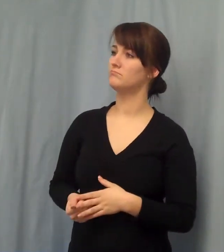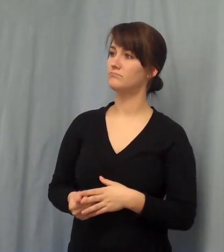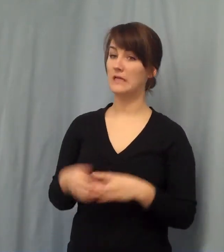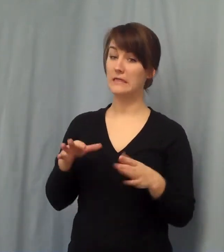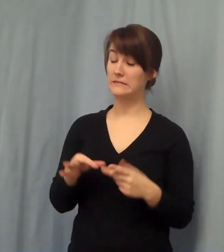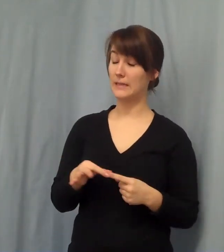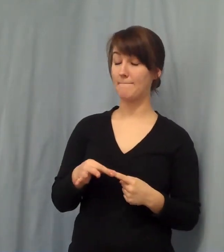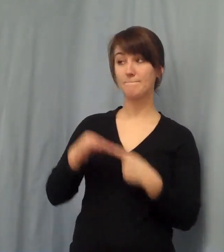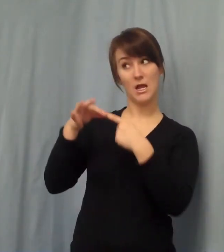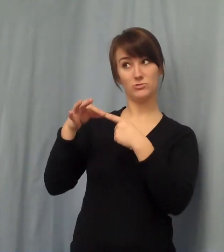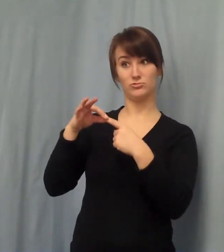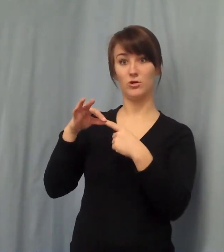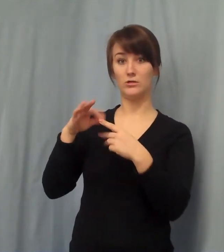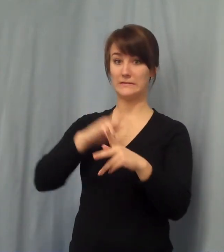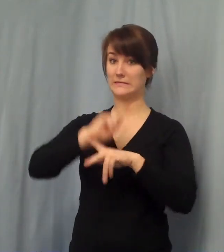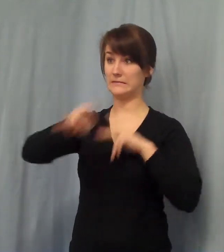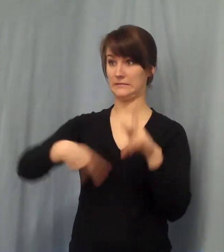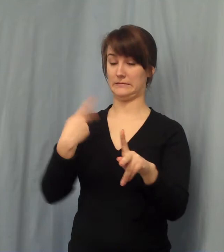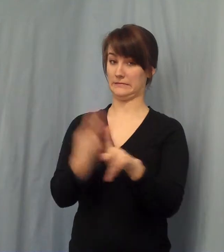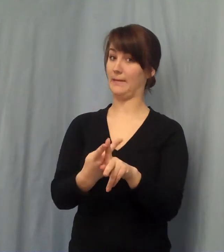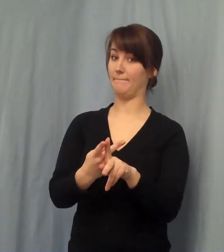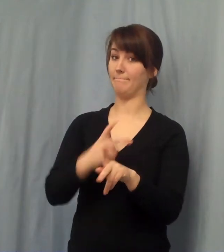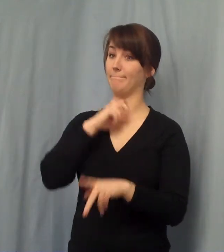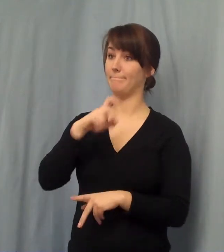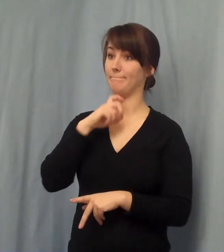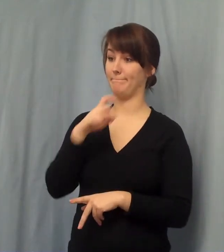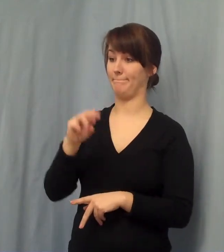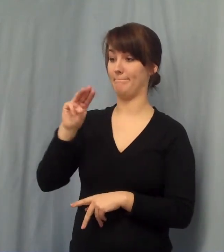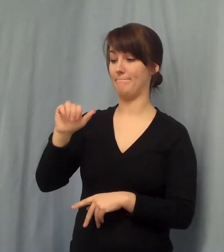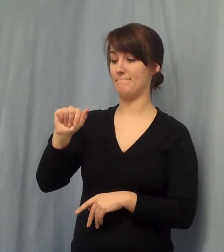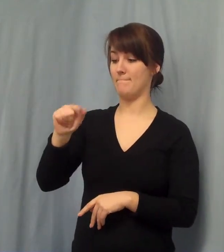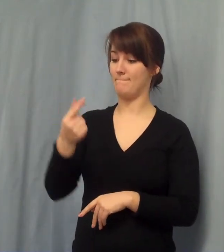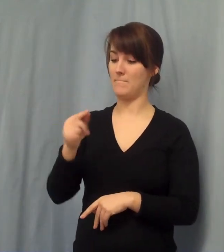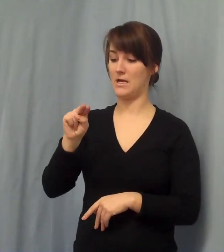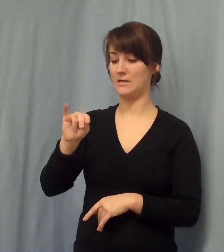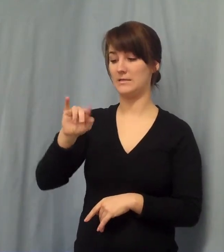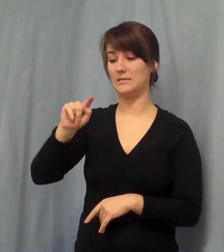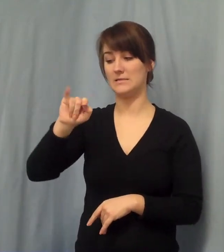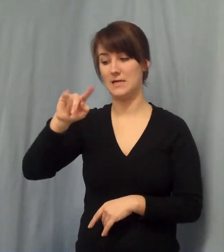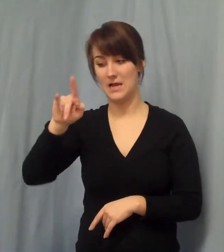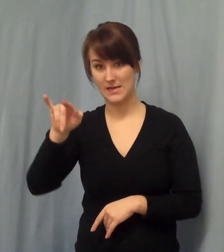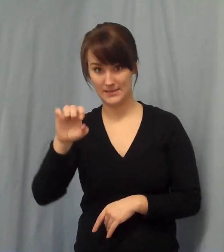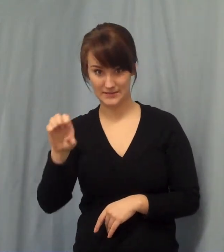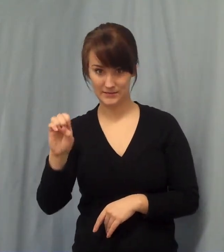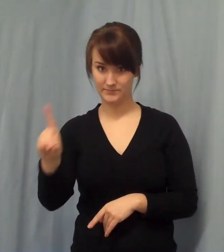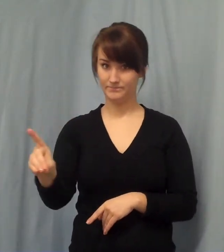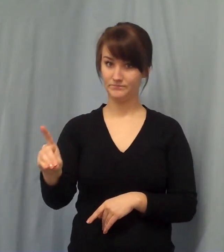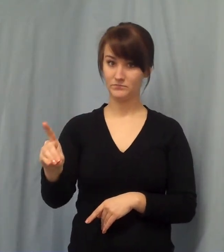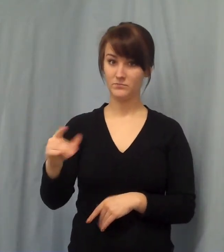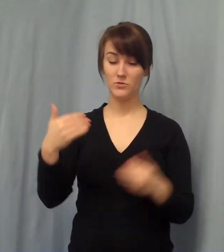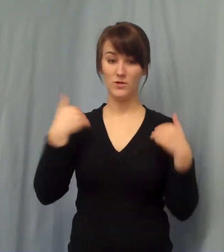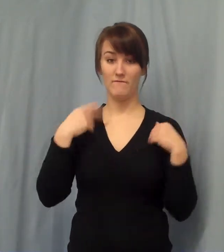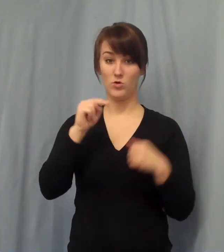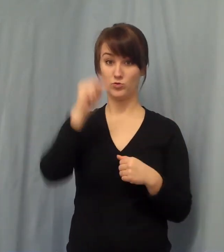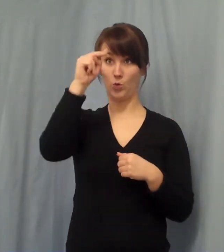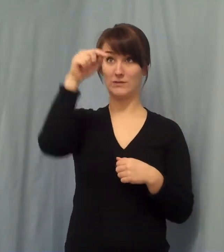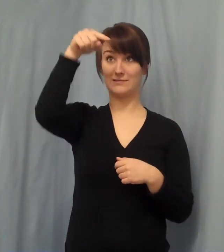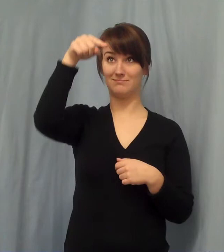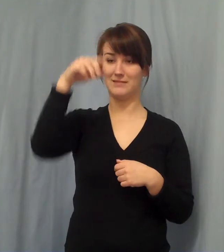metal. It's been what we call magnetized. Remember, we have a north and we have a south. And yes, we need the electrons to flow through